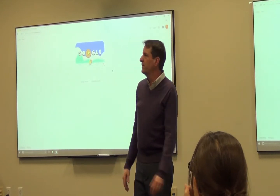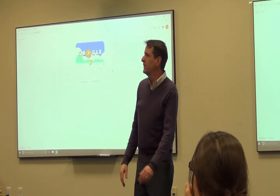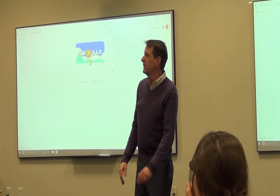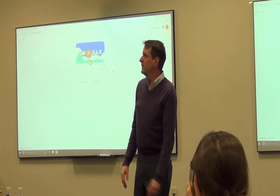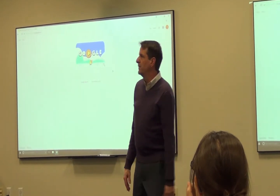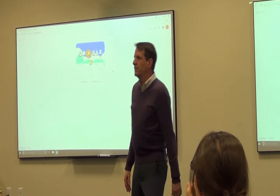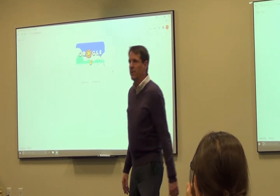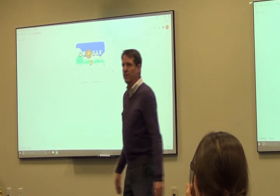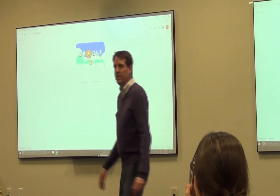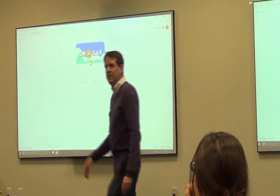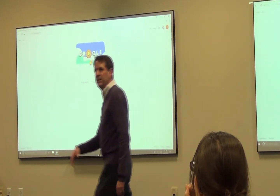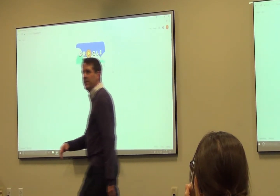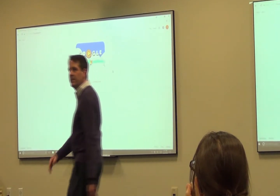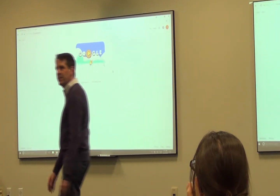presentations.